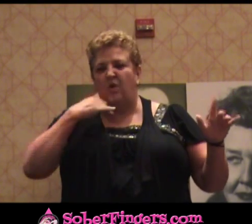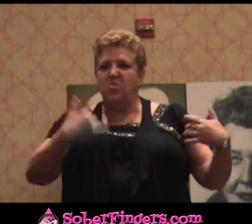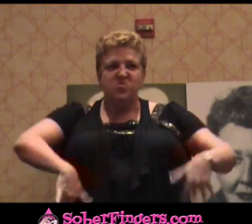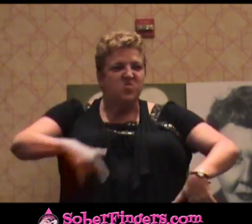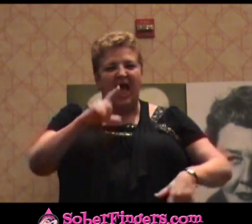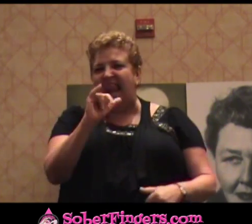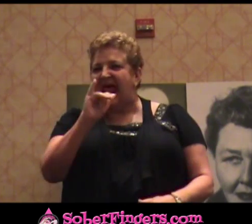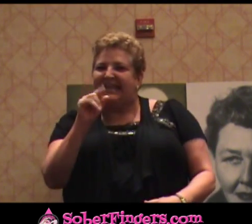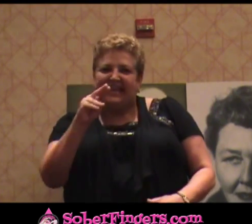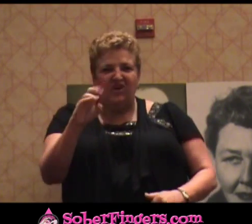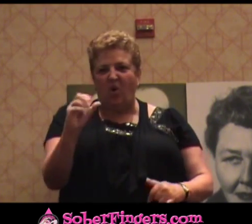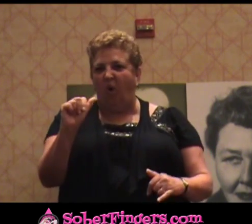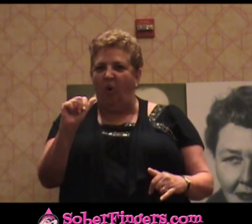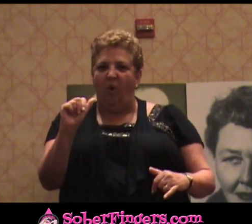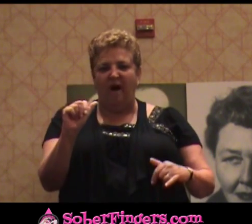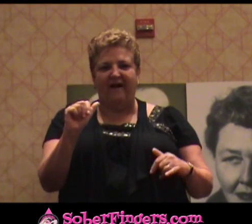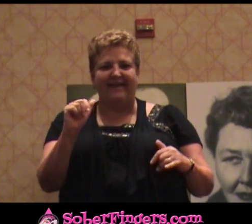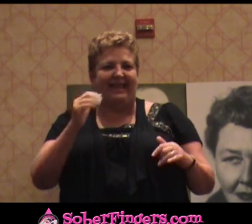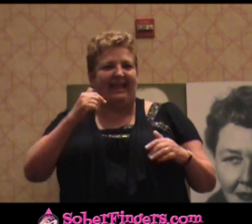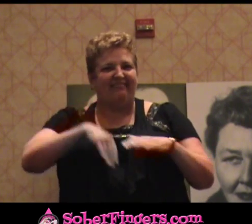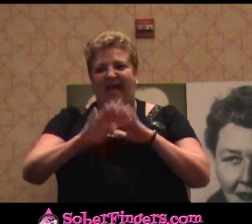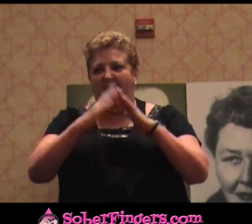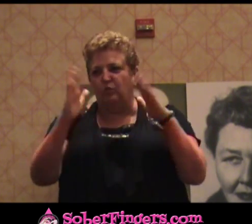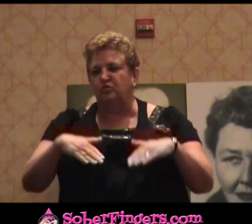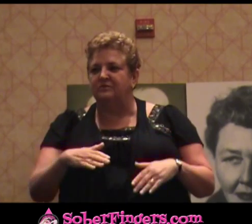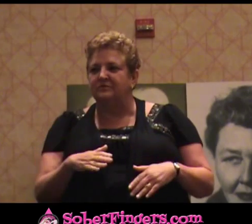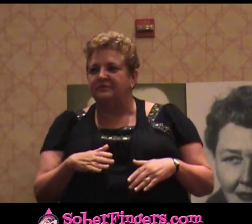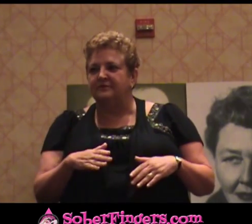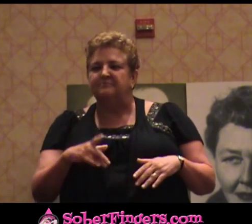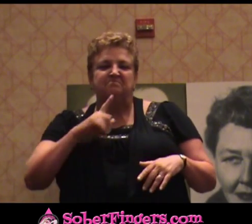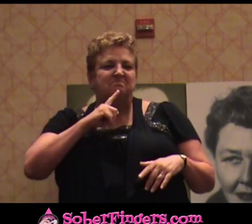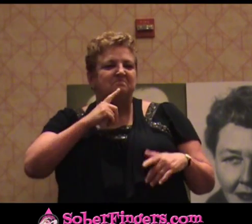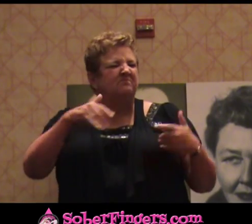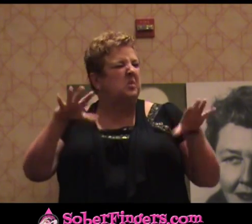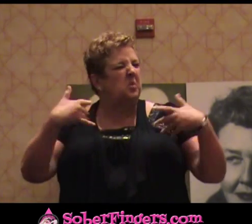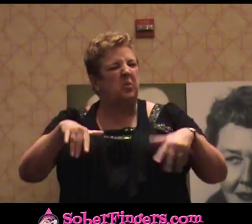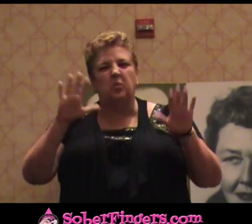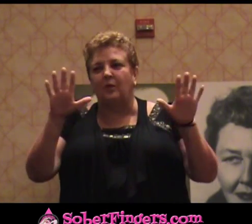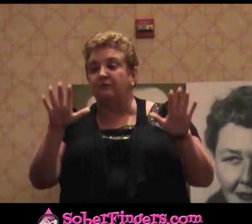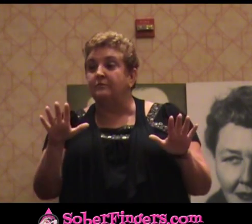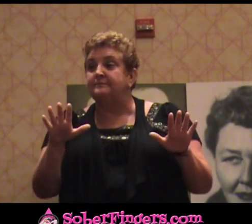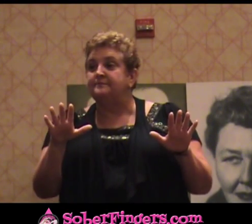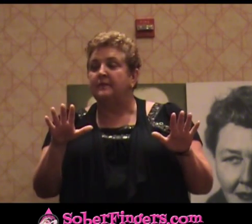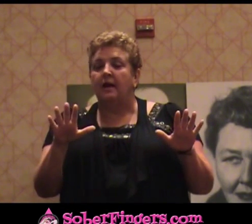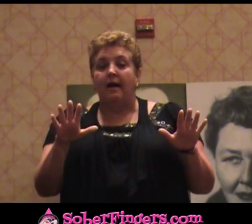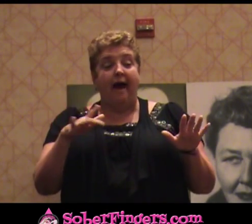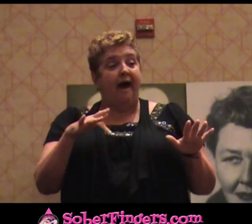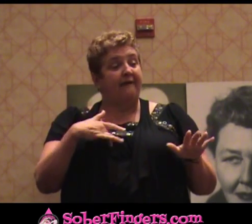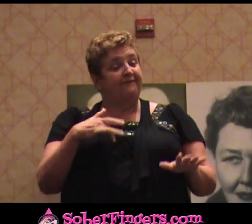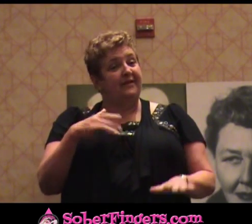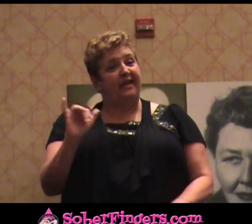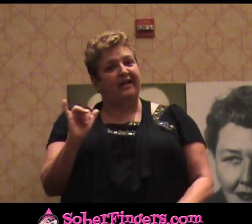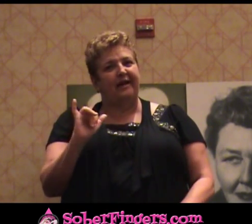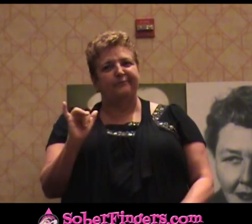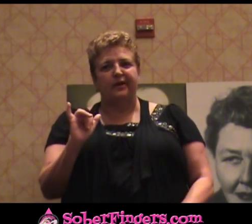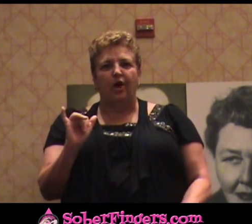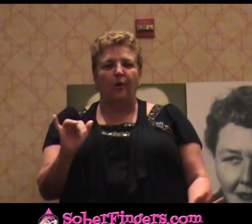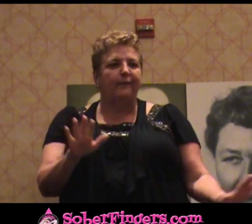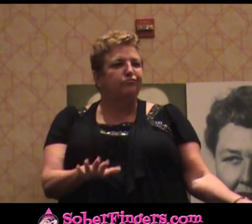That's kind of refreshing. So they've been really great, and I think I'm low maintenance. Wherever I really go, you think I travel the world